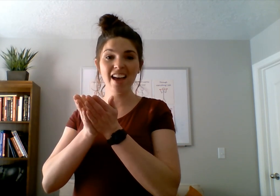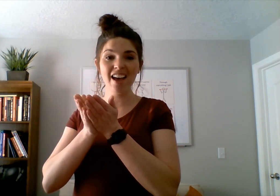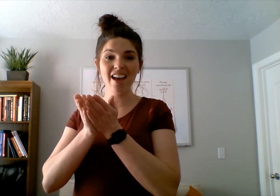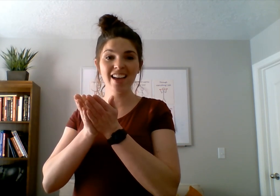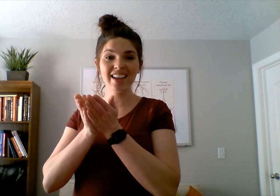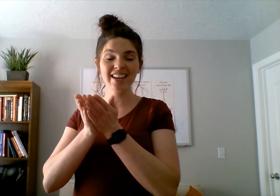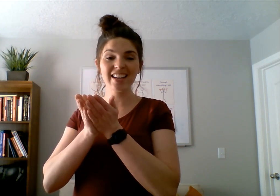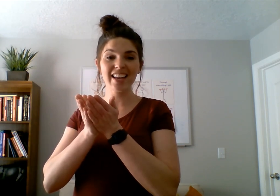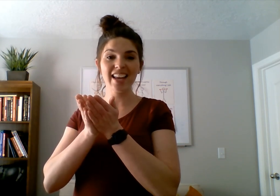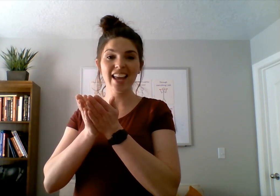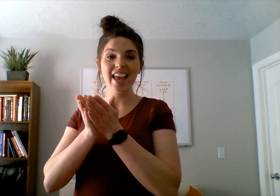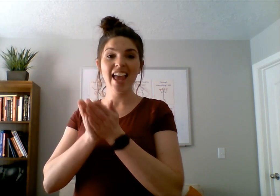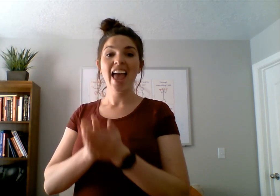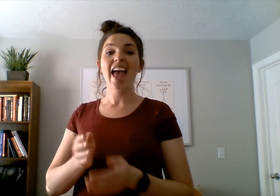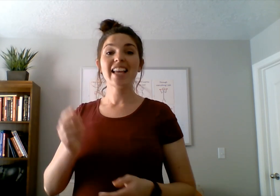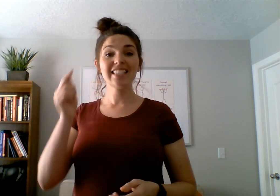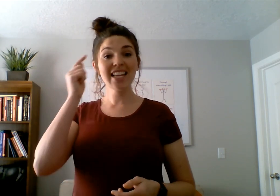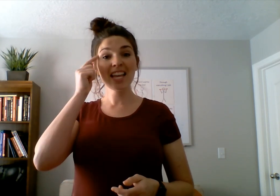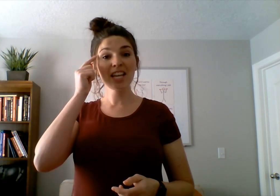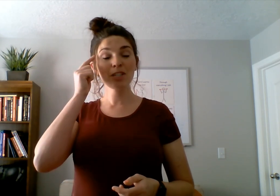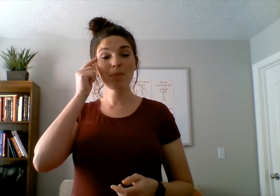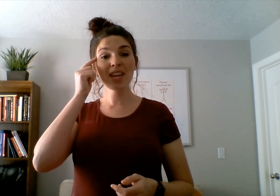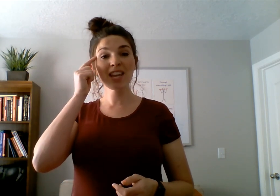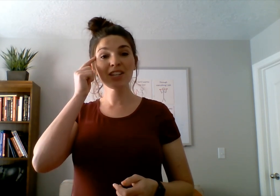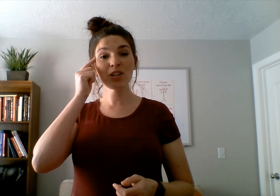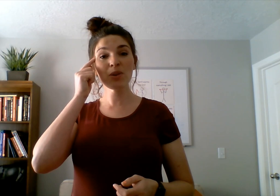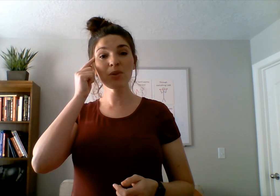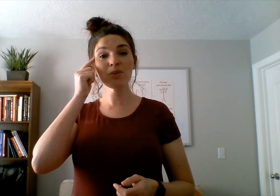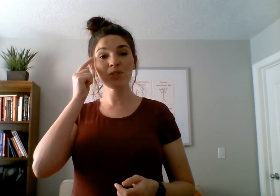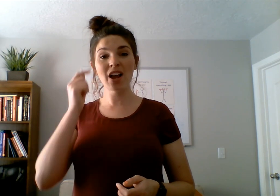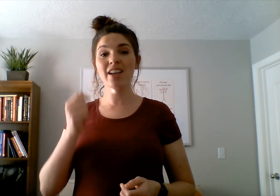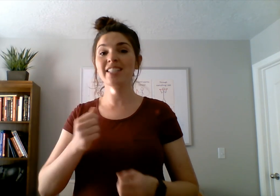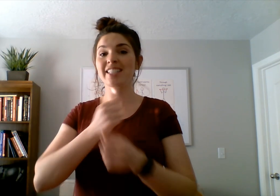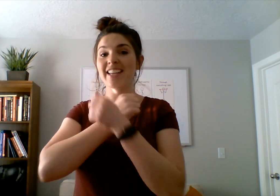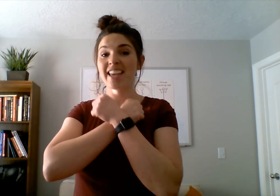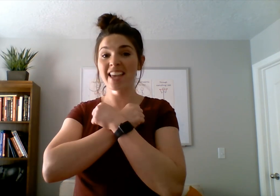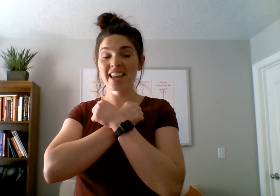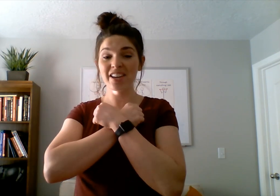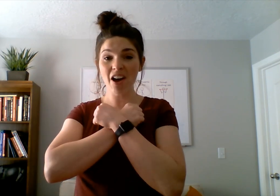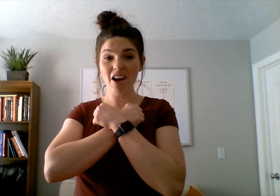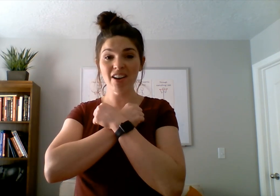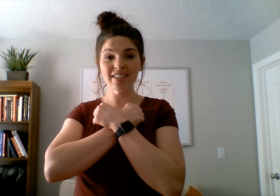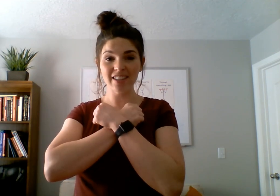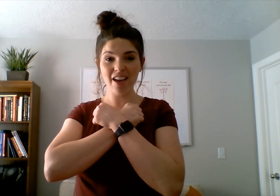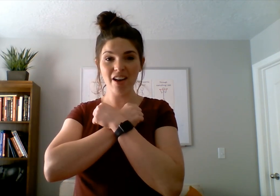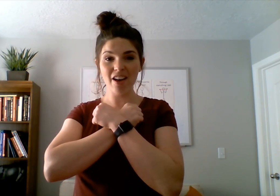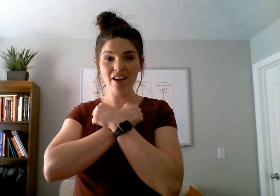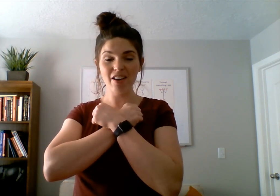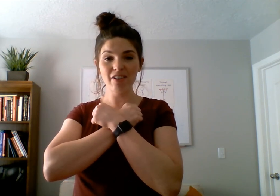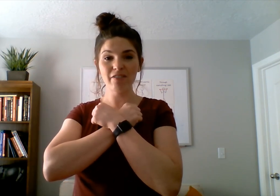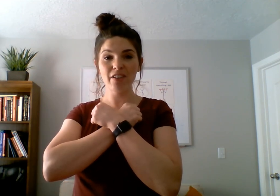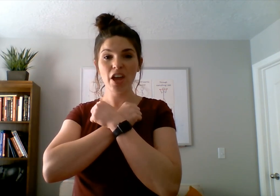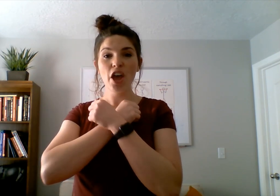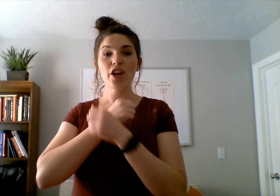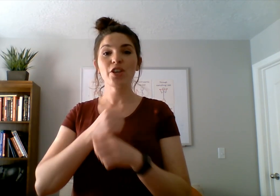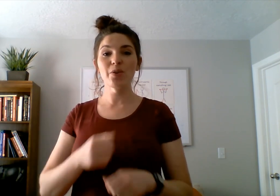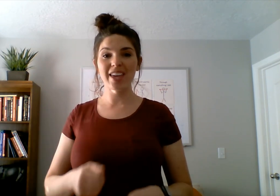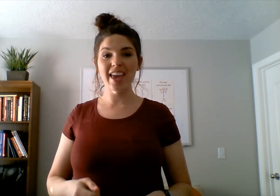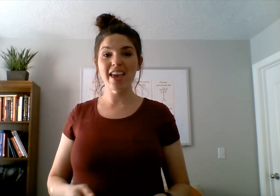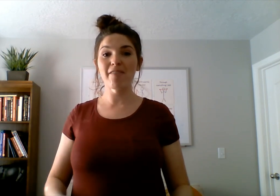night and teach me to trust in God's love. You give